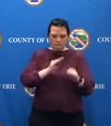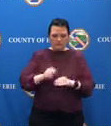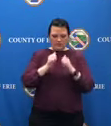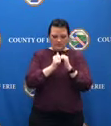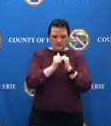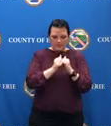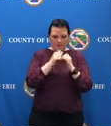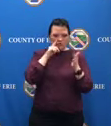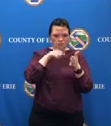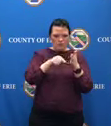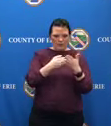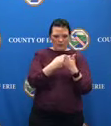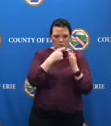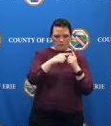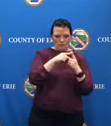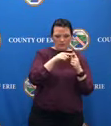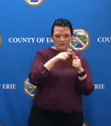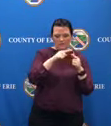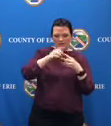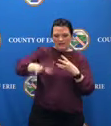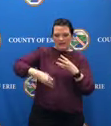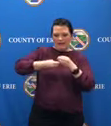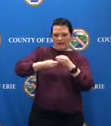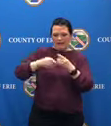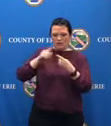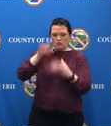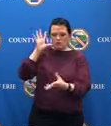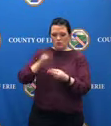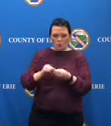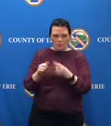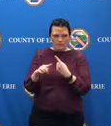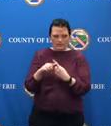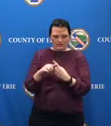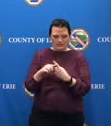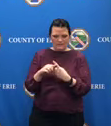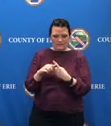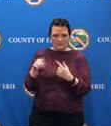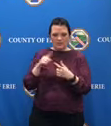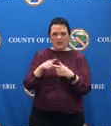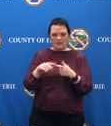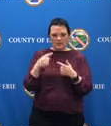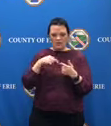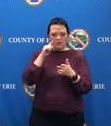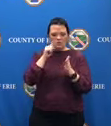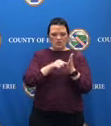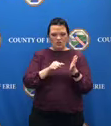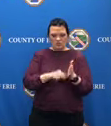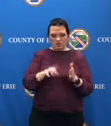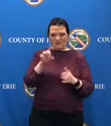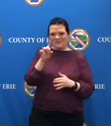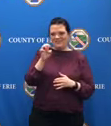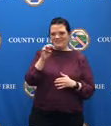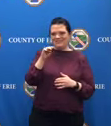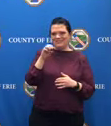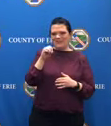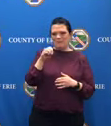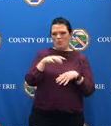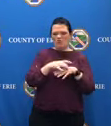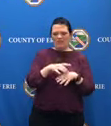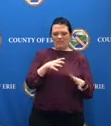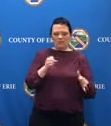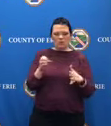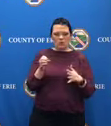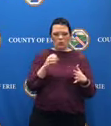new positives, and add them to the pot of total positives, and then we look at demographics. So it's, again,